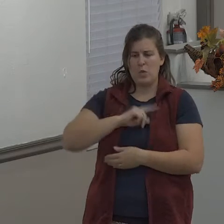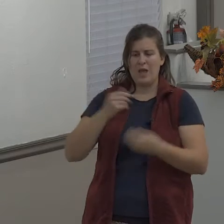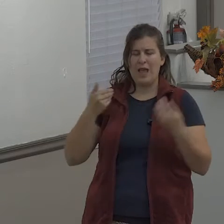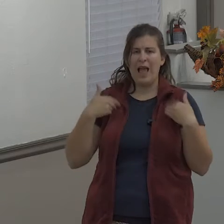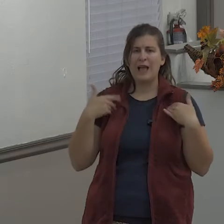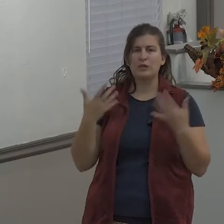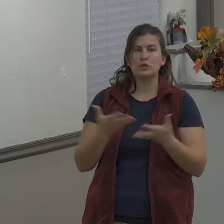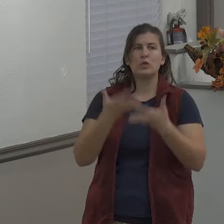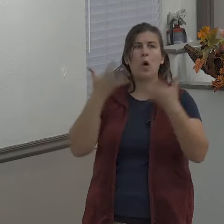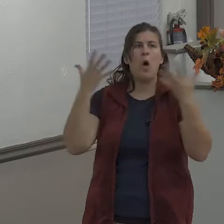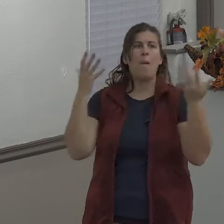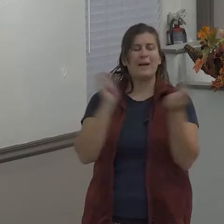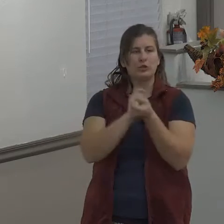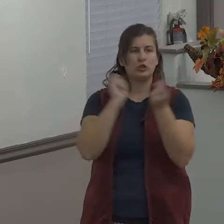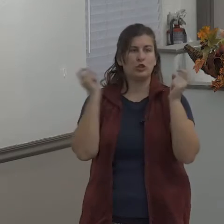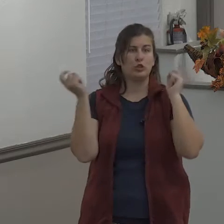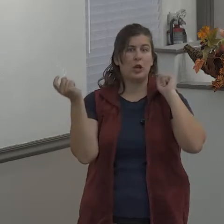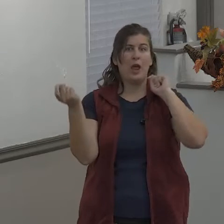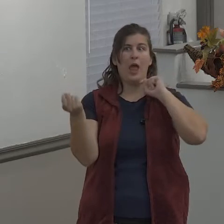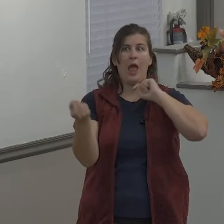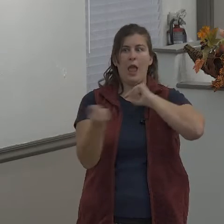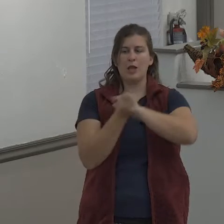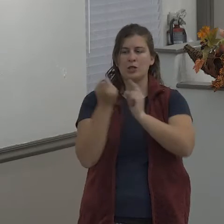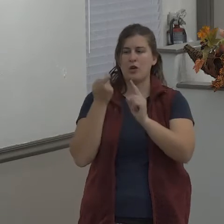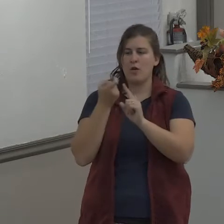dramatic turnaround to what we have today